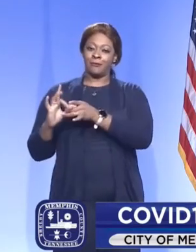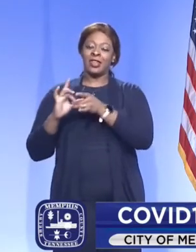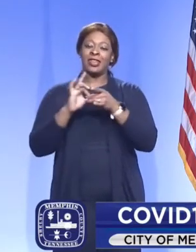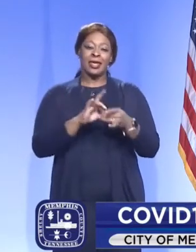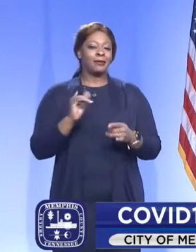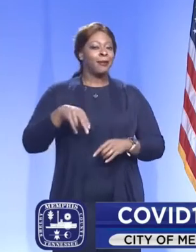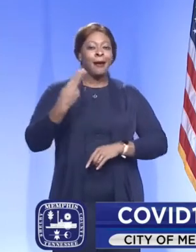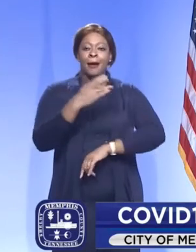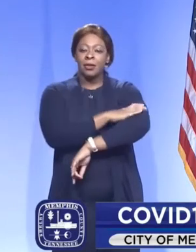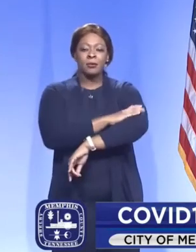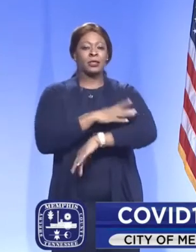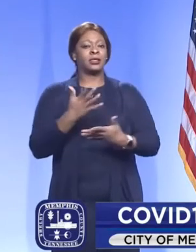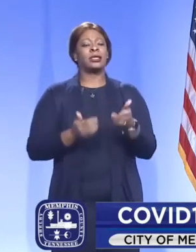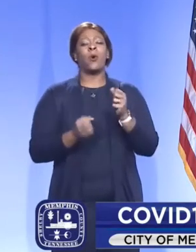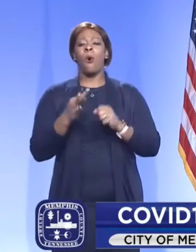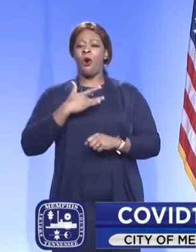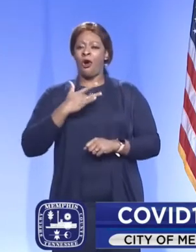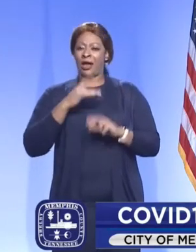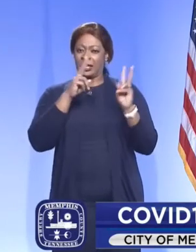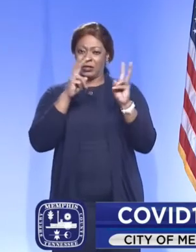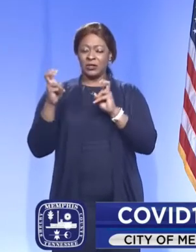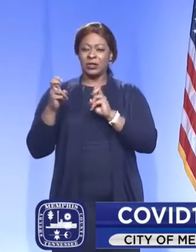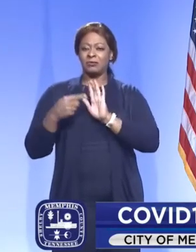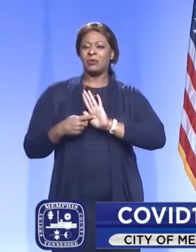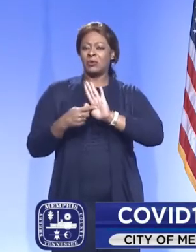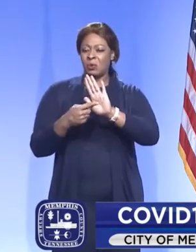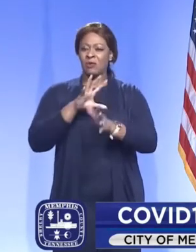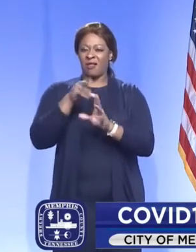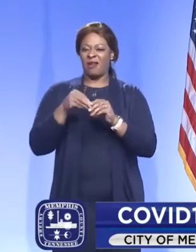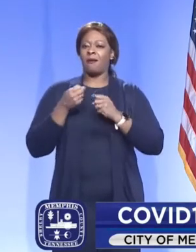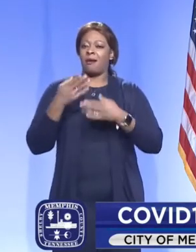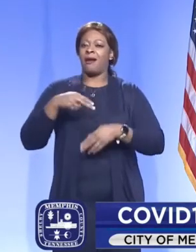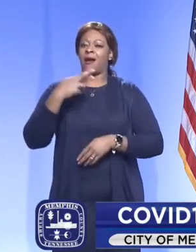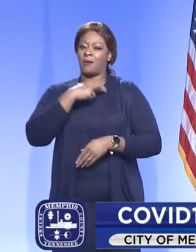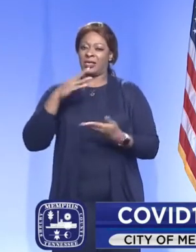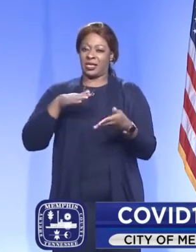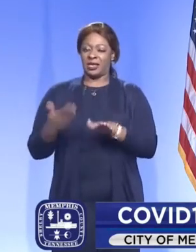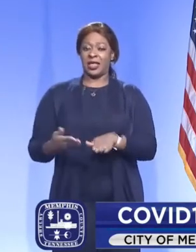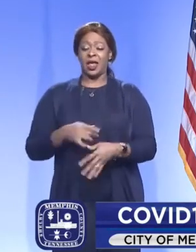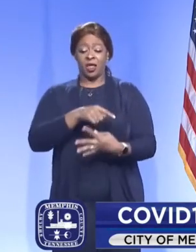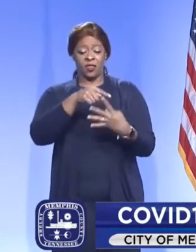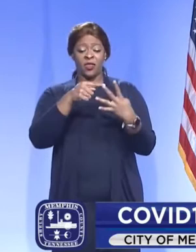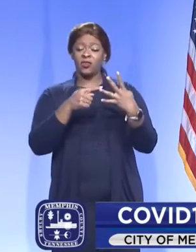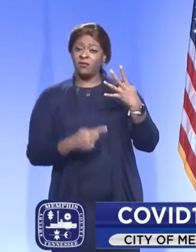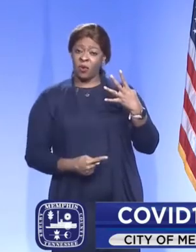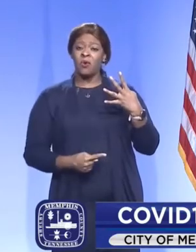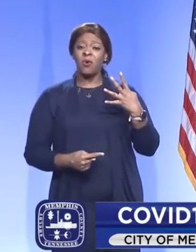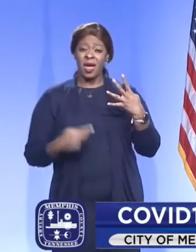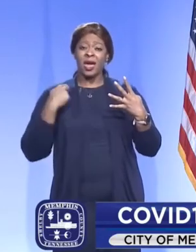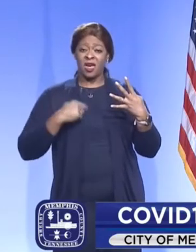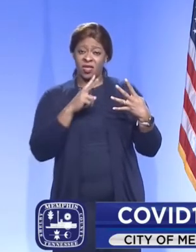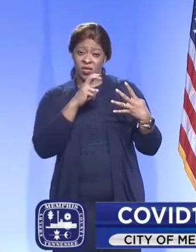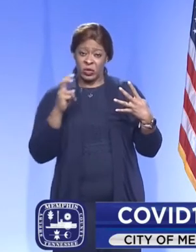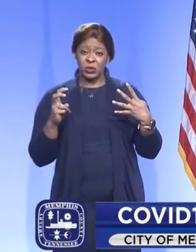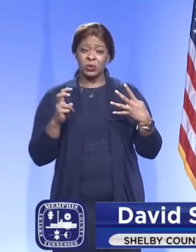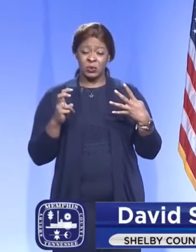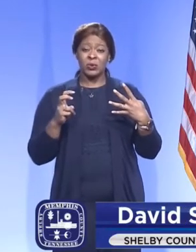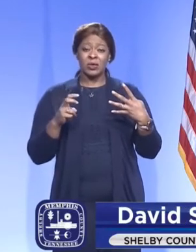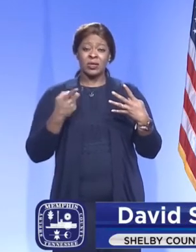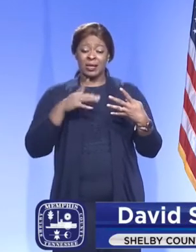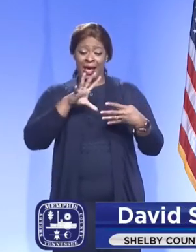diabetes. 19% have been obese. 28% have a respiratory condition of some kind, which could be asthma,